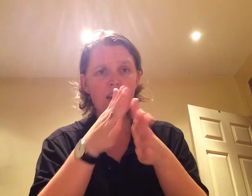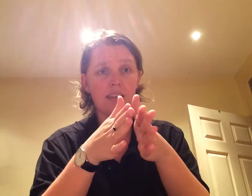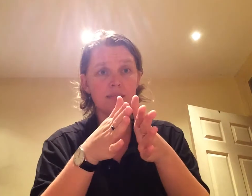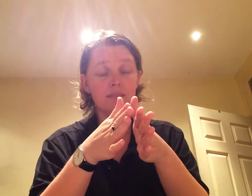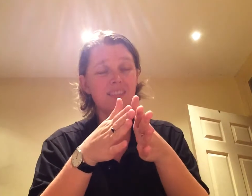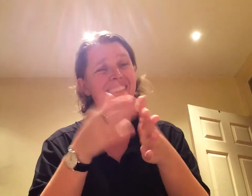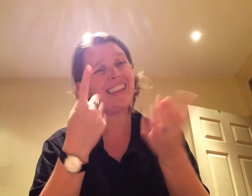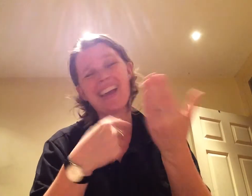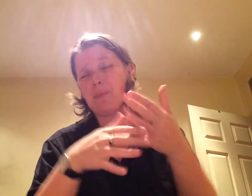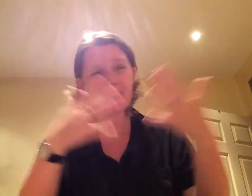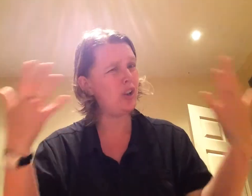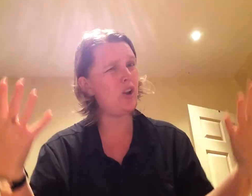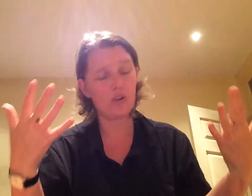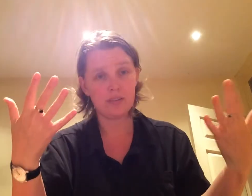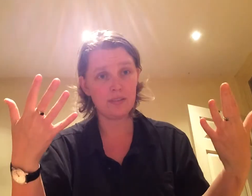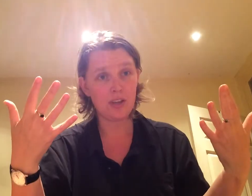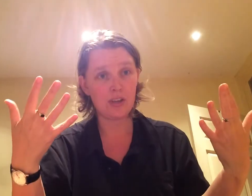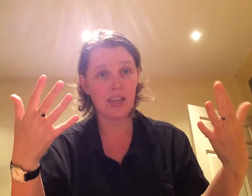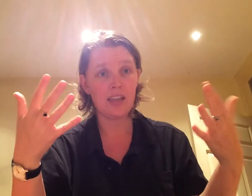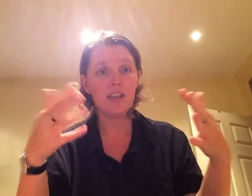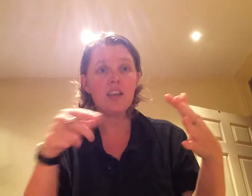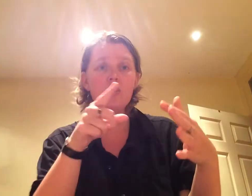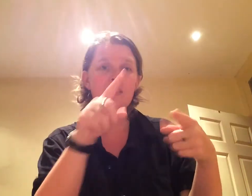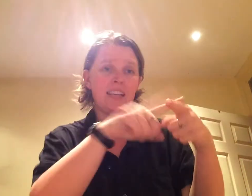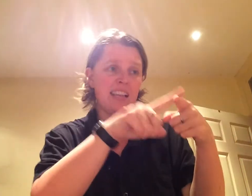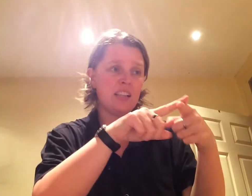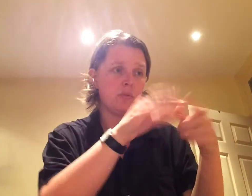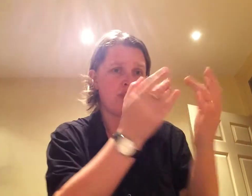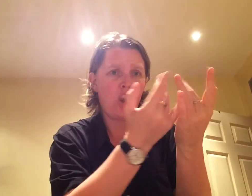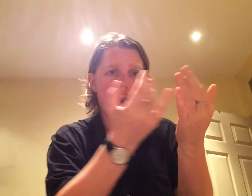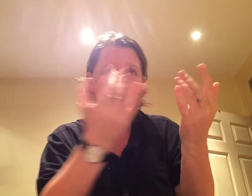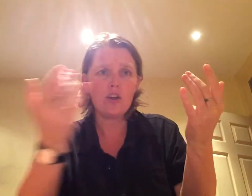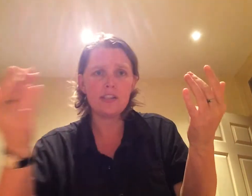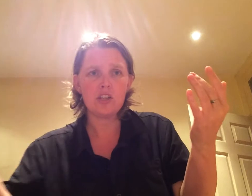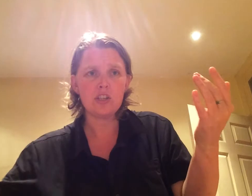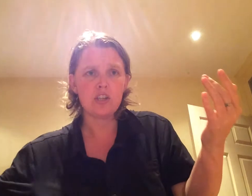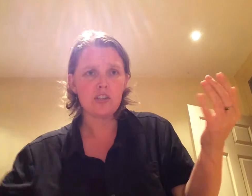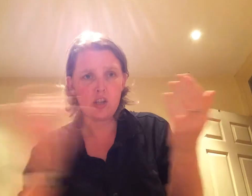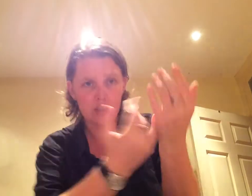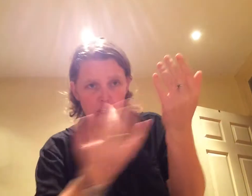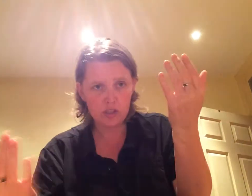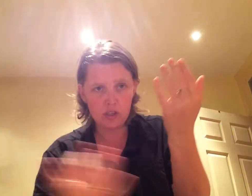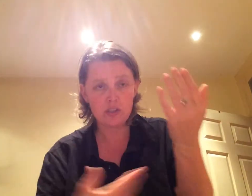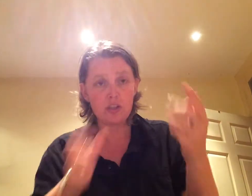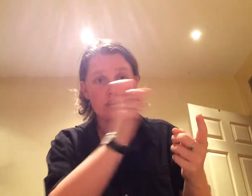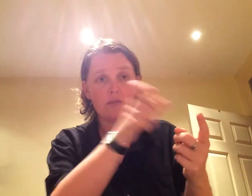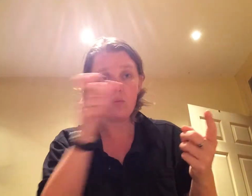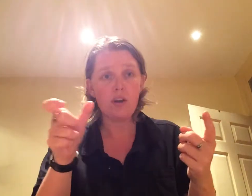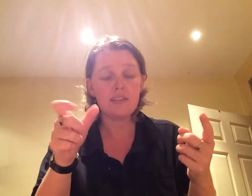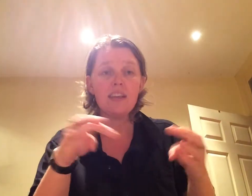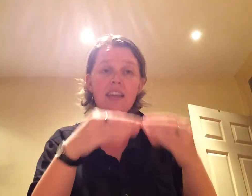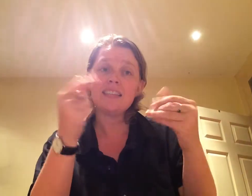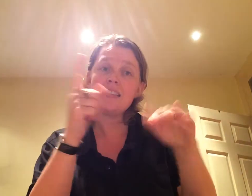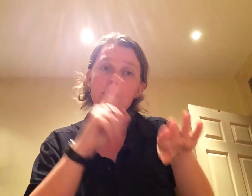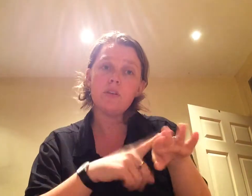sign. Yeah, that happens a lot, okay, because in English we've got loads and loads and loads and loads and loads and loads and loads of words, and sometimes